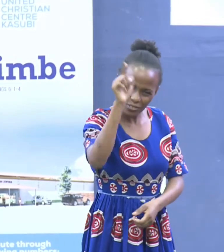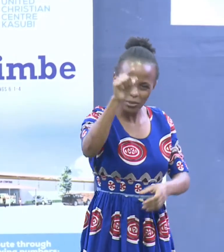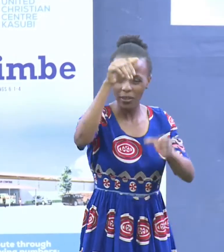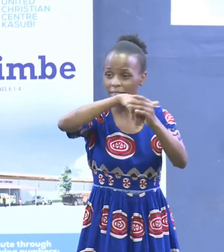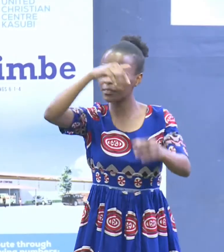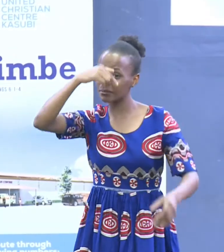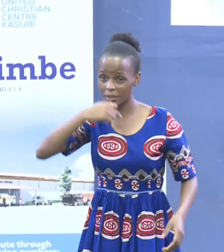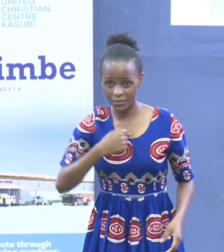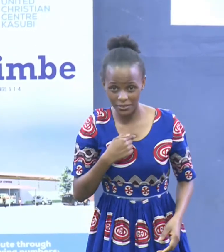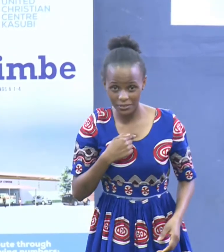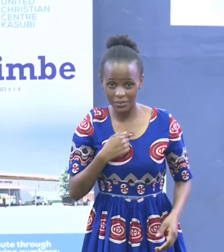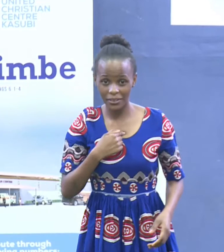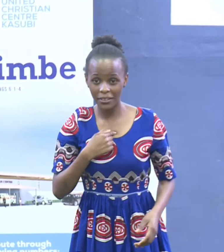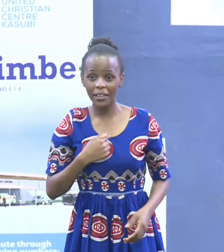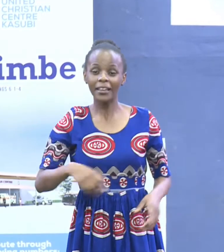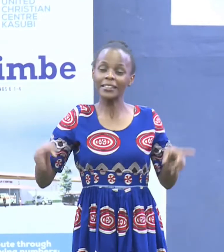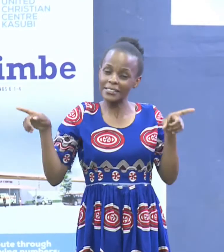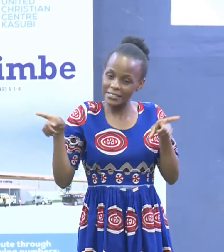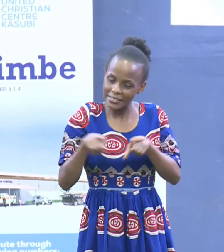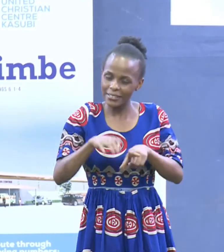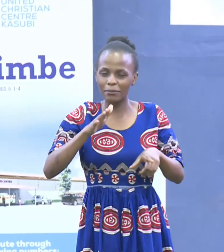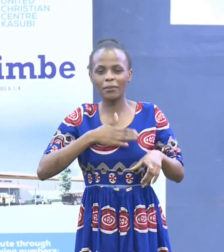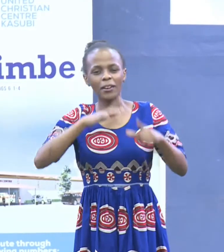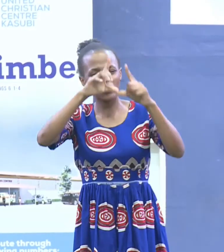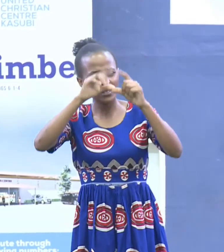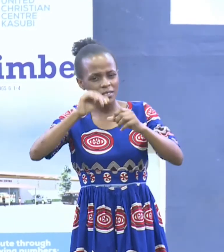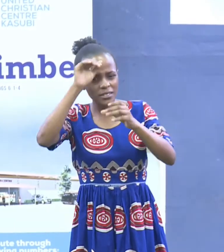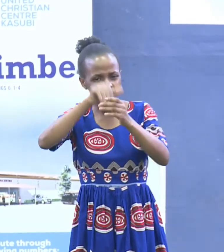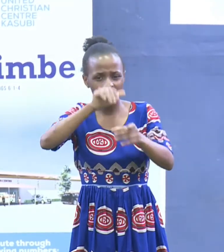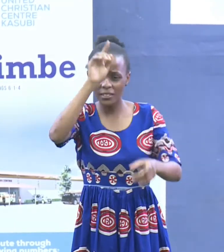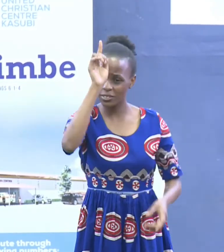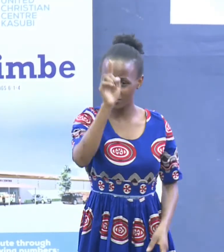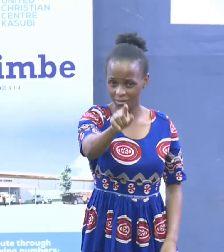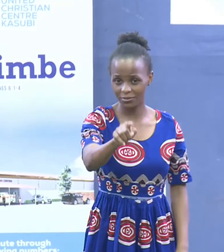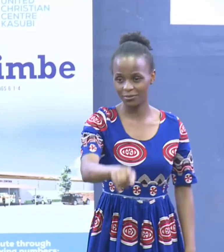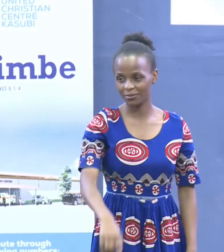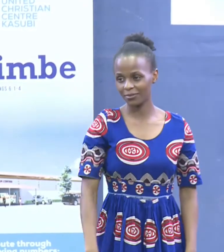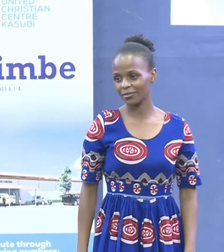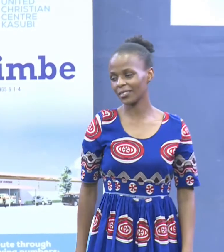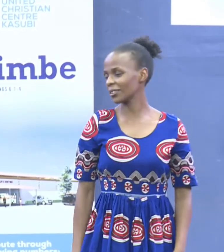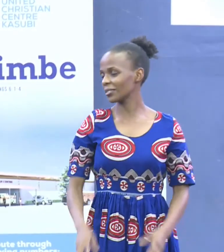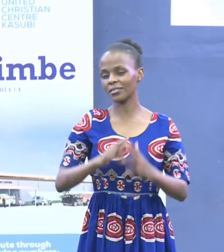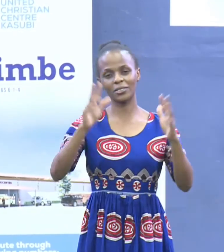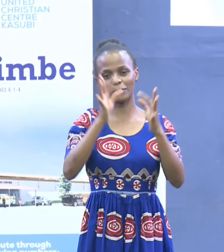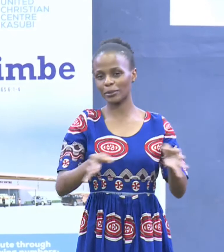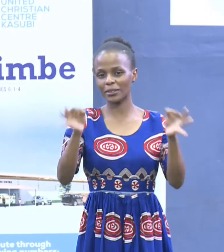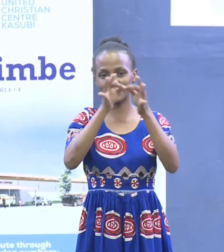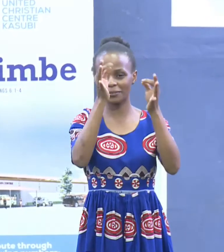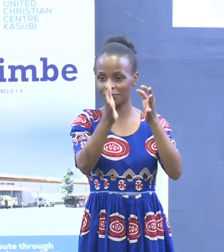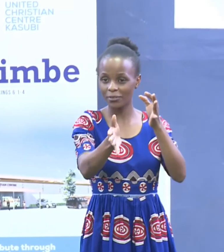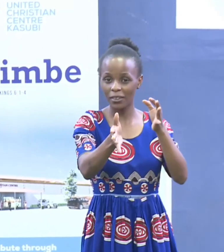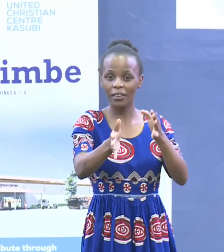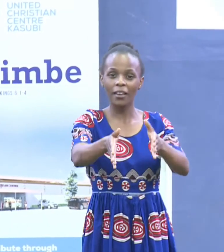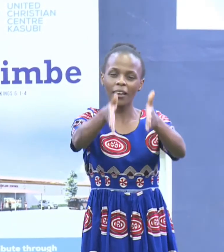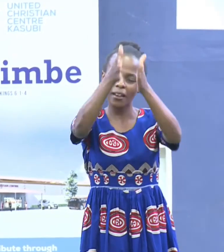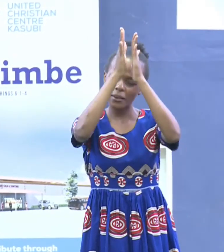you abide in me and my words abide in you, this is the most important.